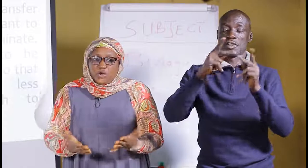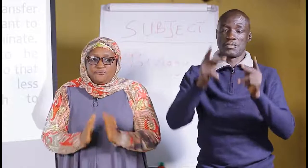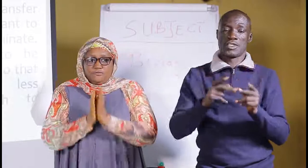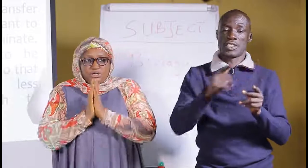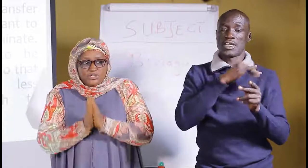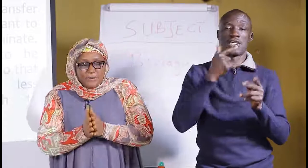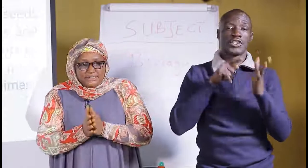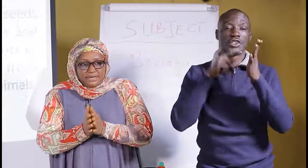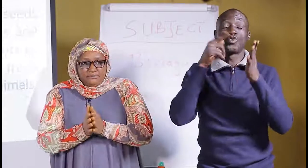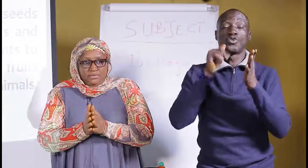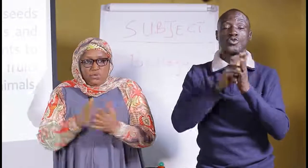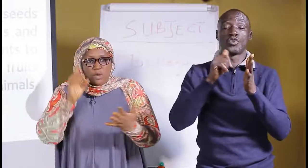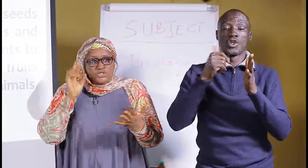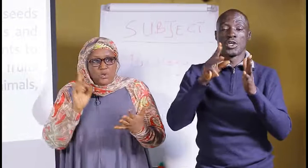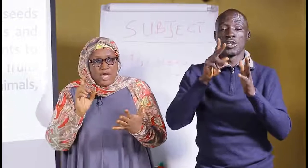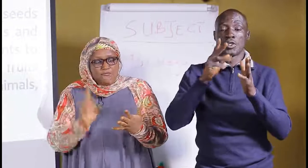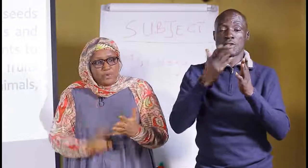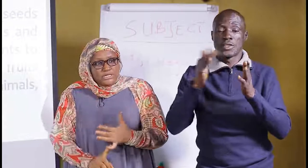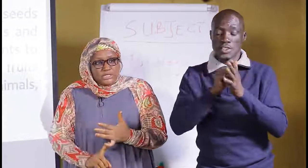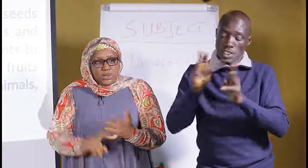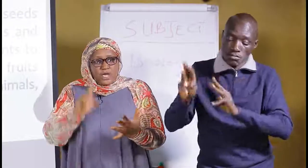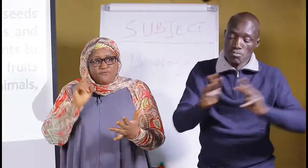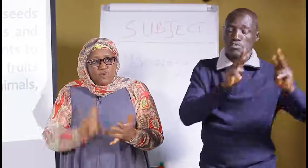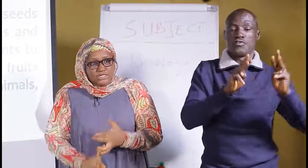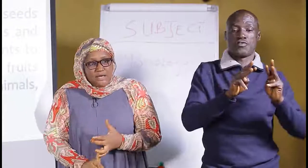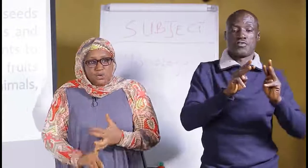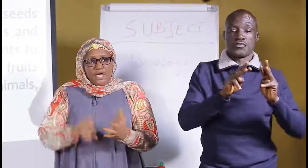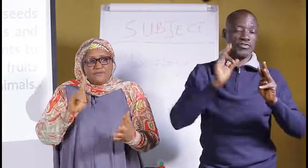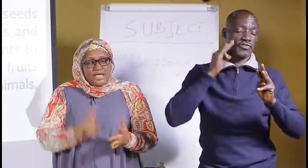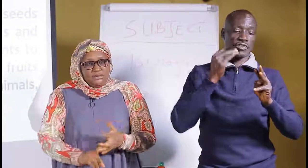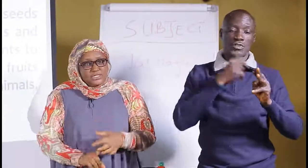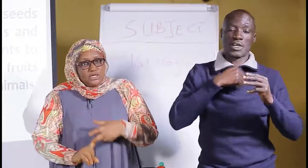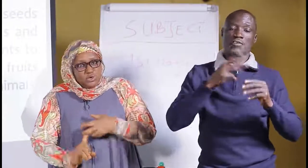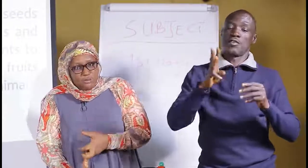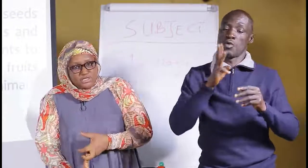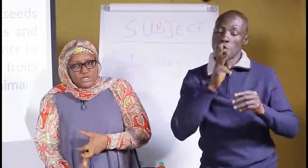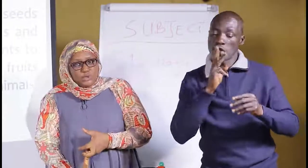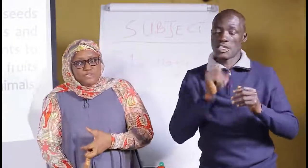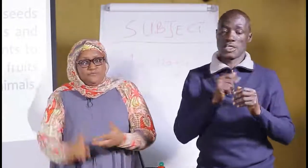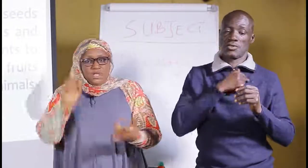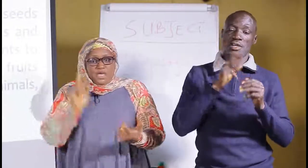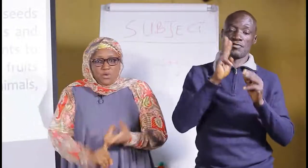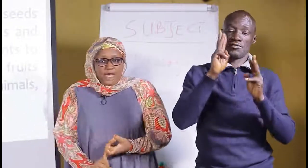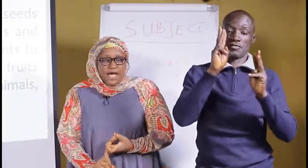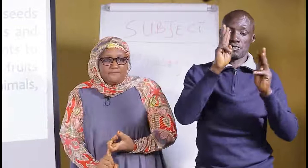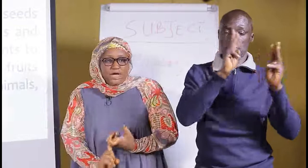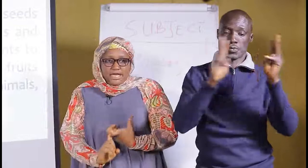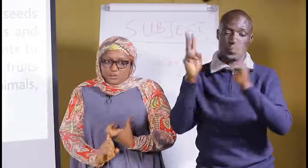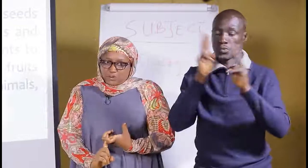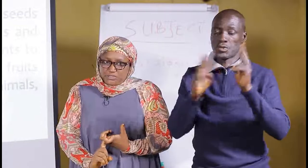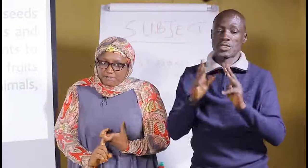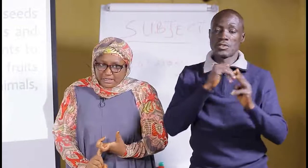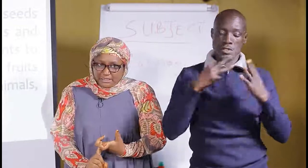agent of dispersal, where we say we have wind, we have water, we have animals, human beings inclusive, and we